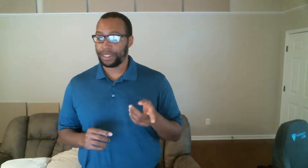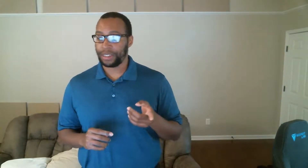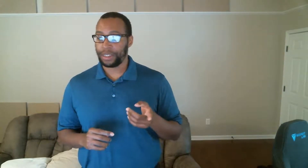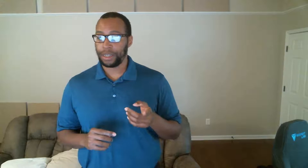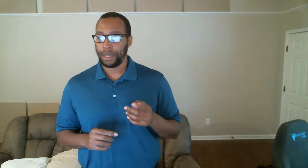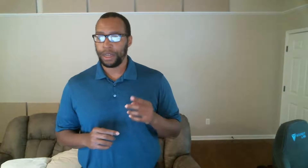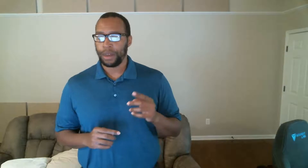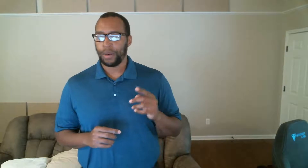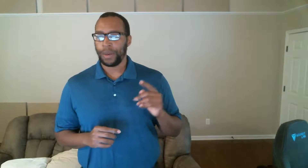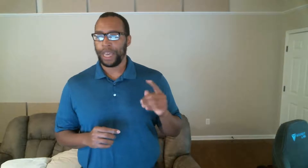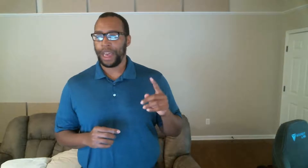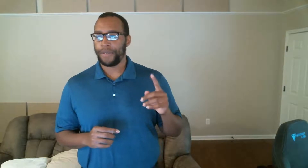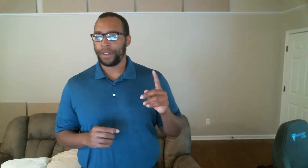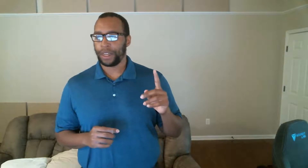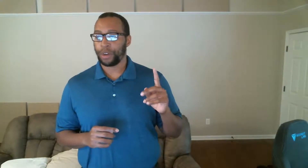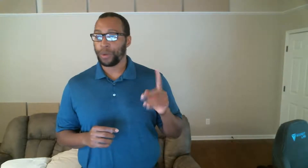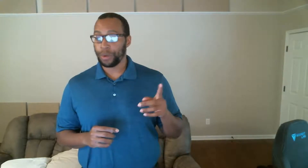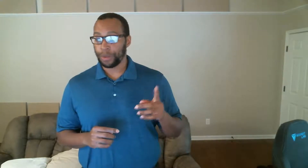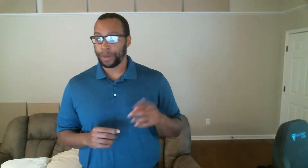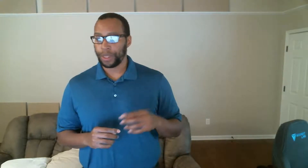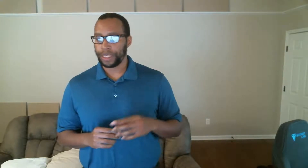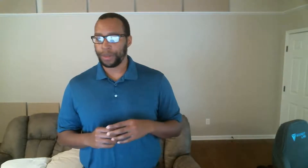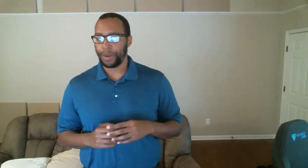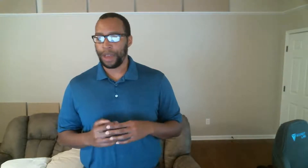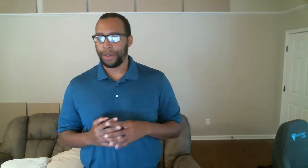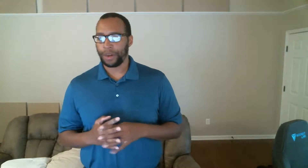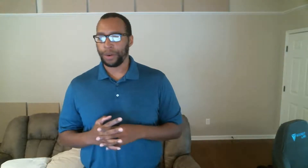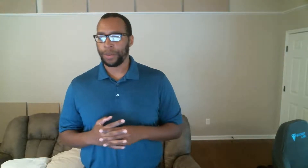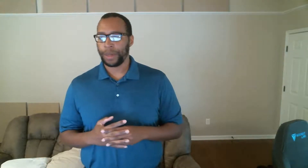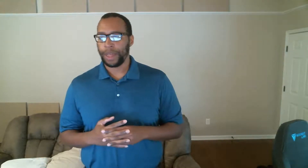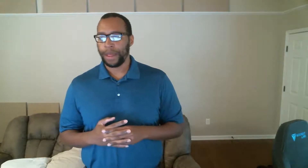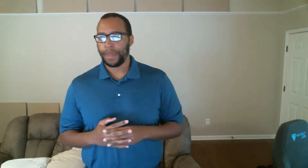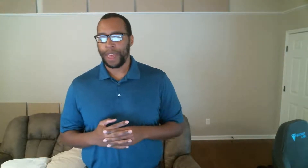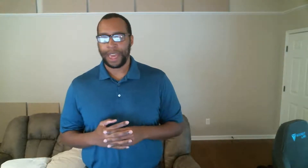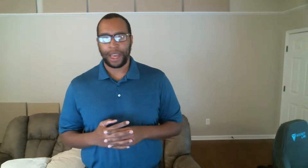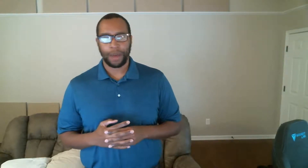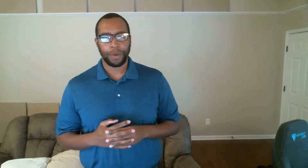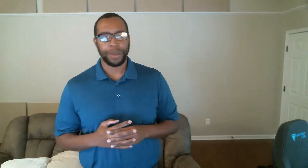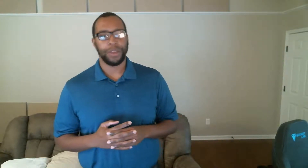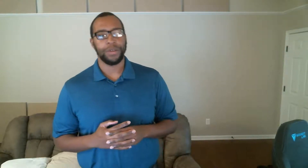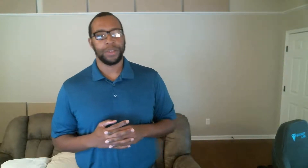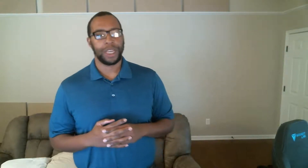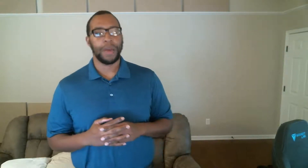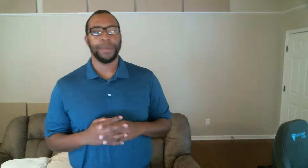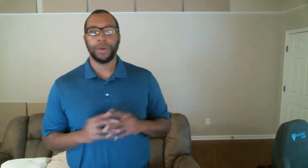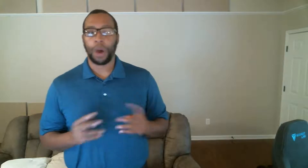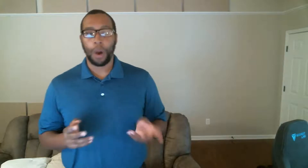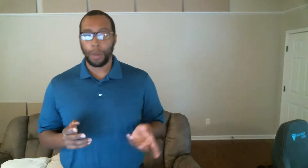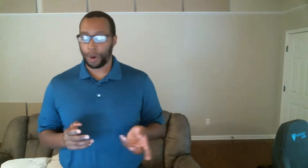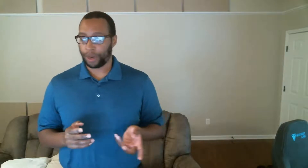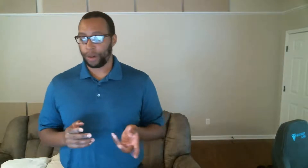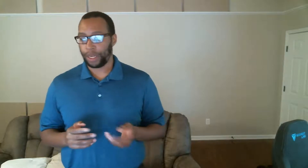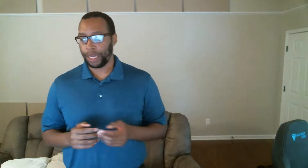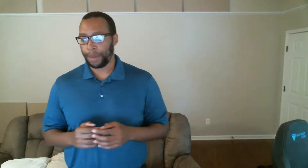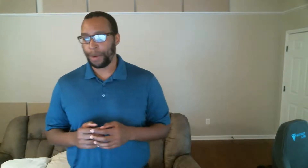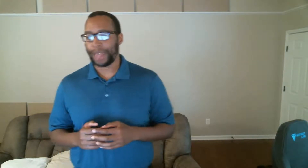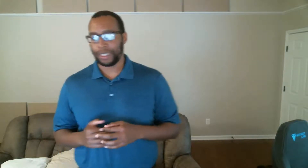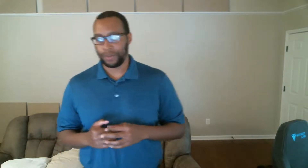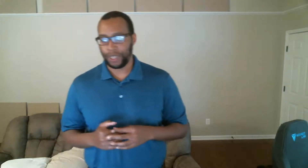360. We have a group. It's a private group that will be used to upload homework on and practice